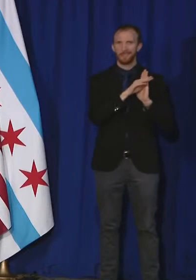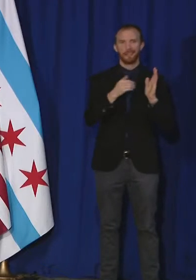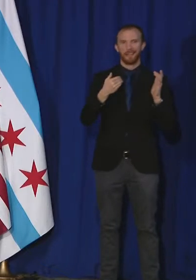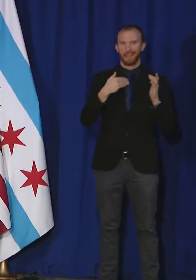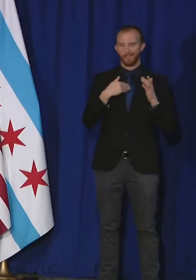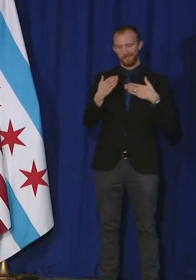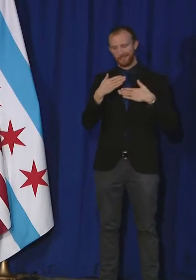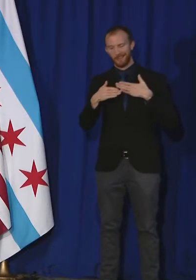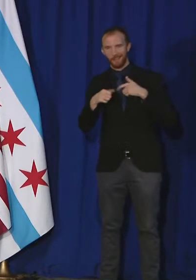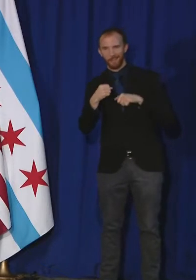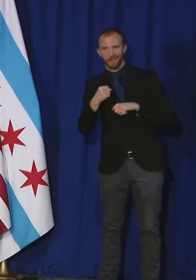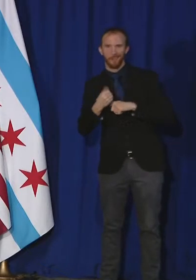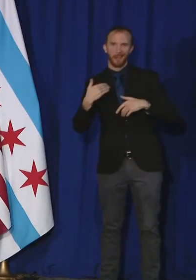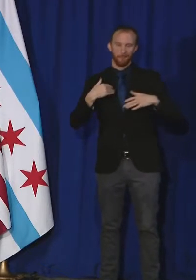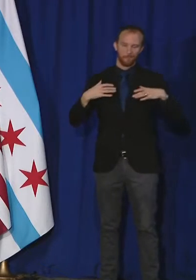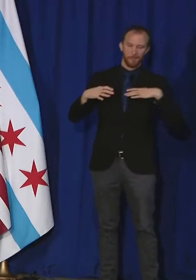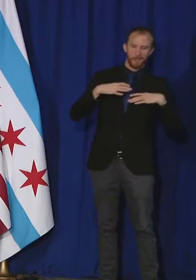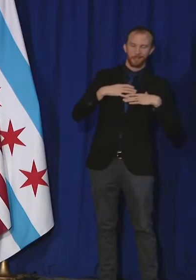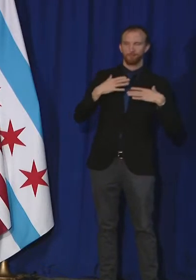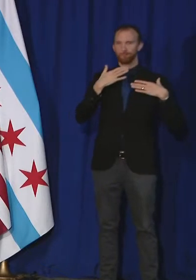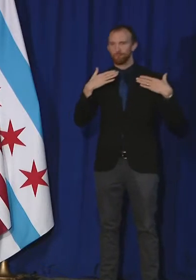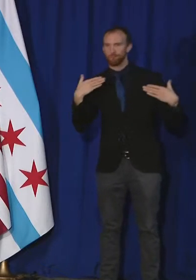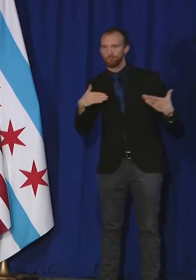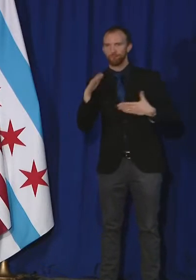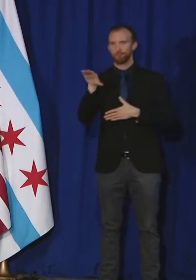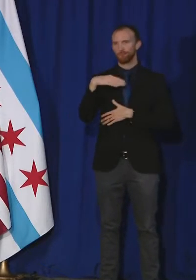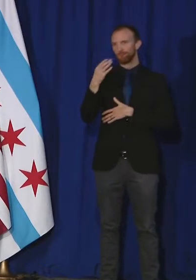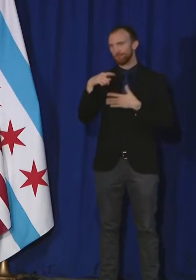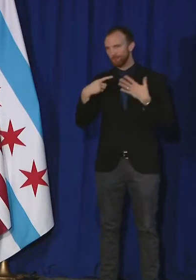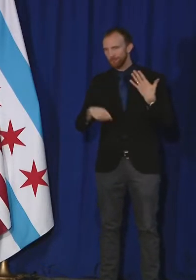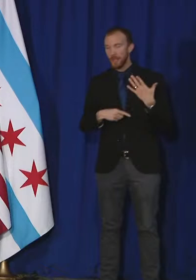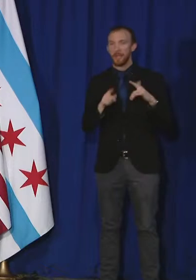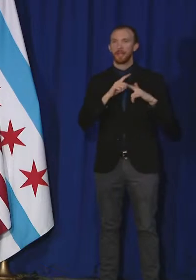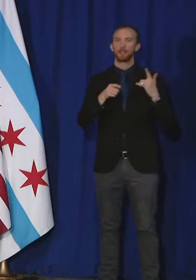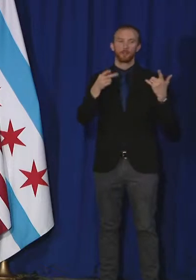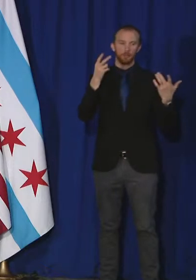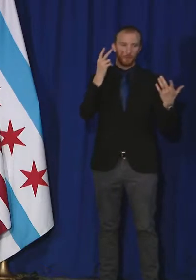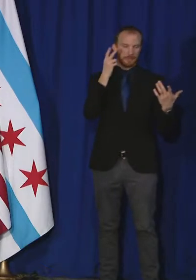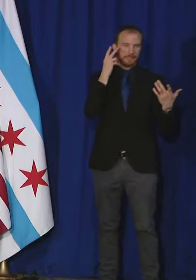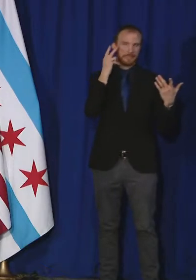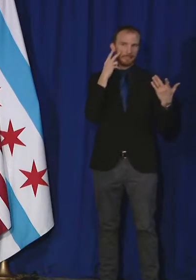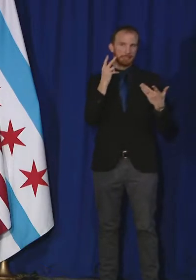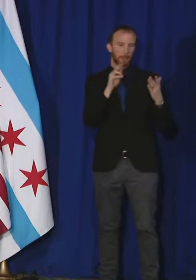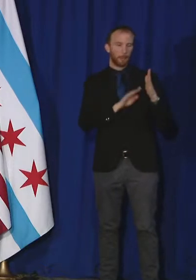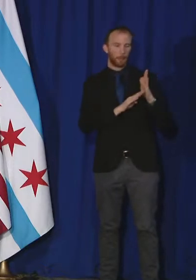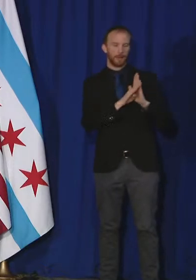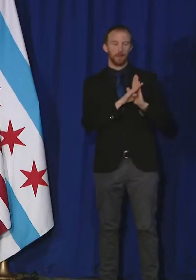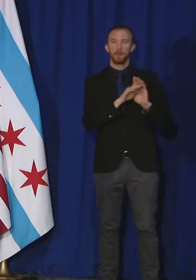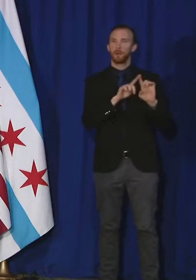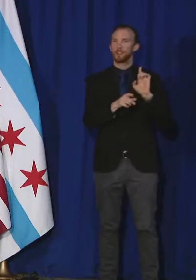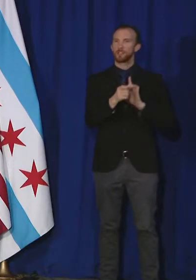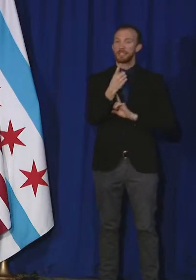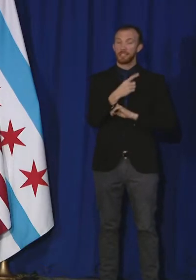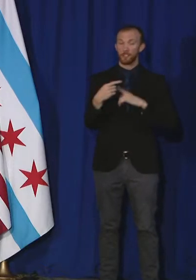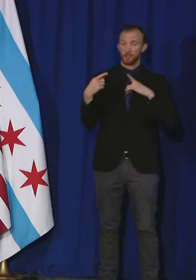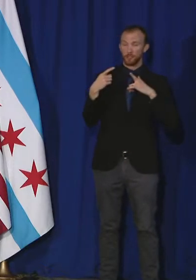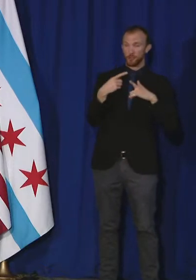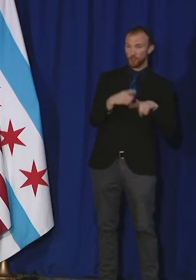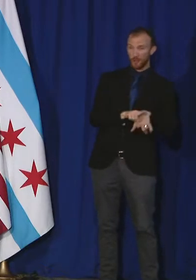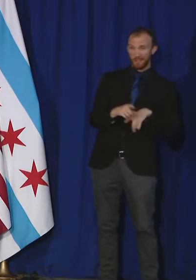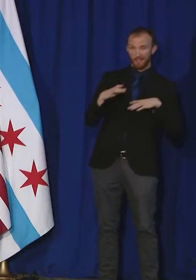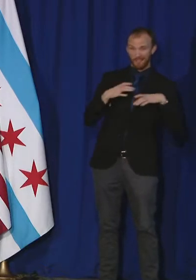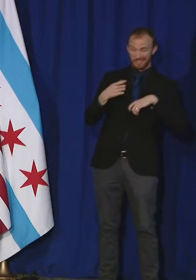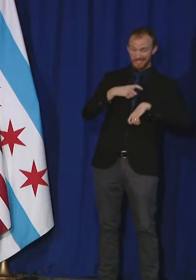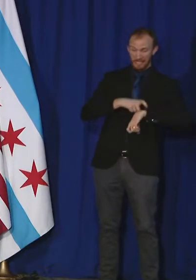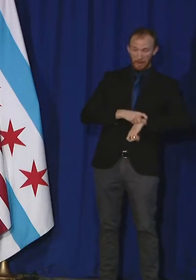holidays. However, some of this is because we saw a significant drop in testing over the holidays as well. First